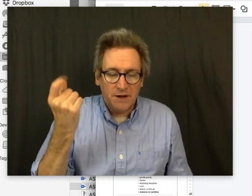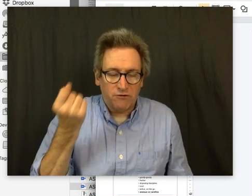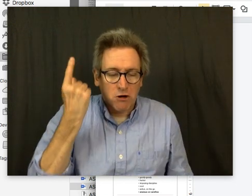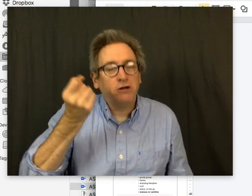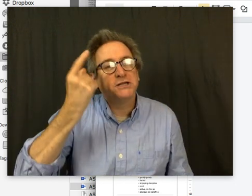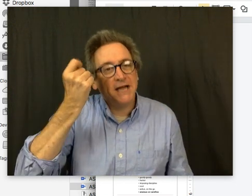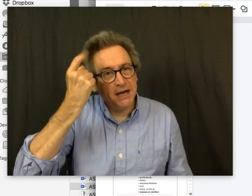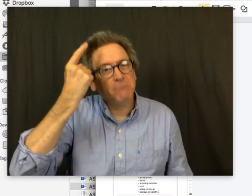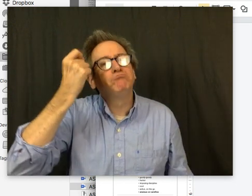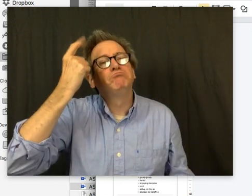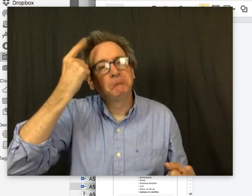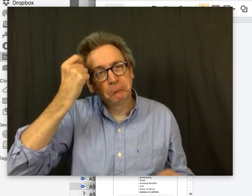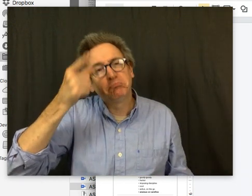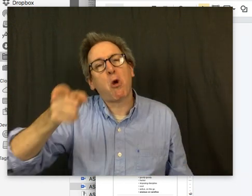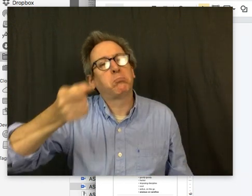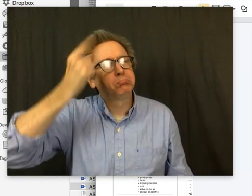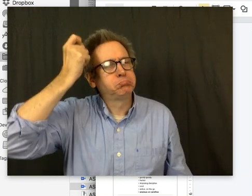If you're understanding,